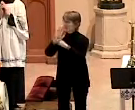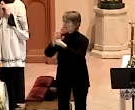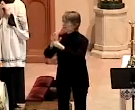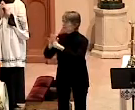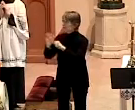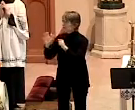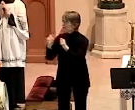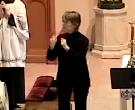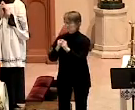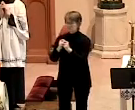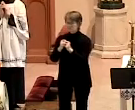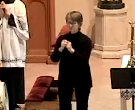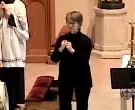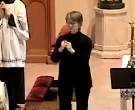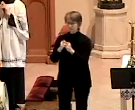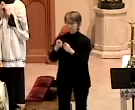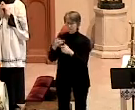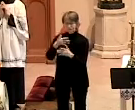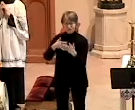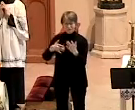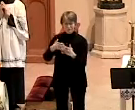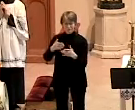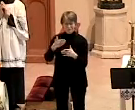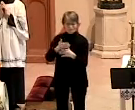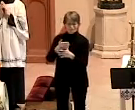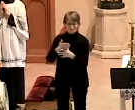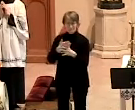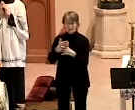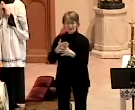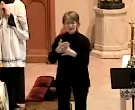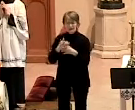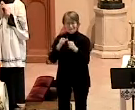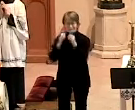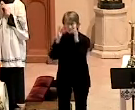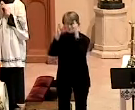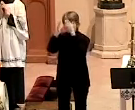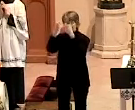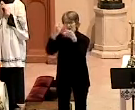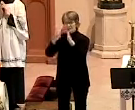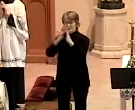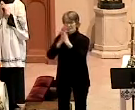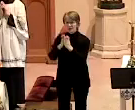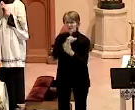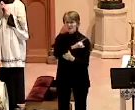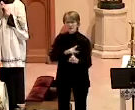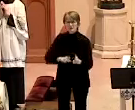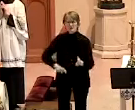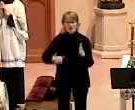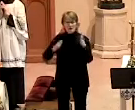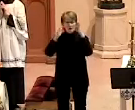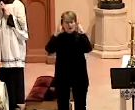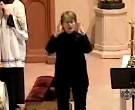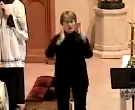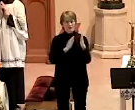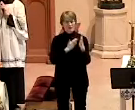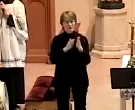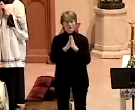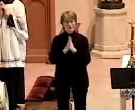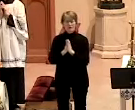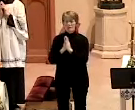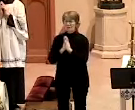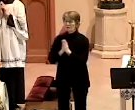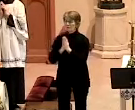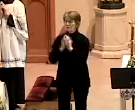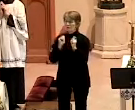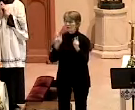of distractions and temptations. Let us pray to the Lord. Lord, hear our prayers. For all who